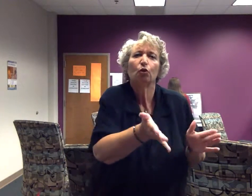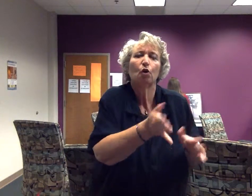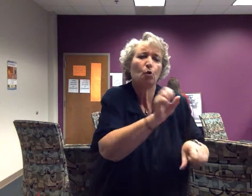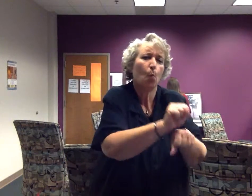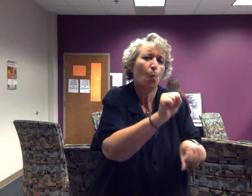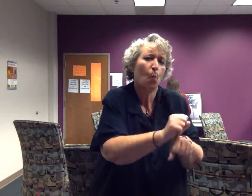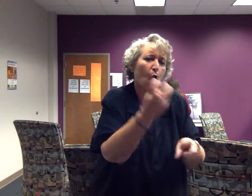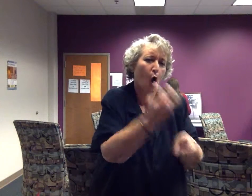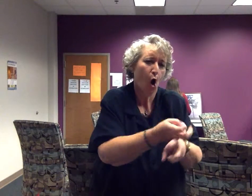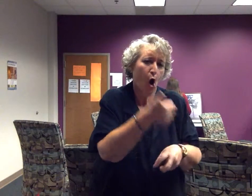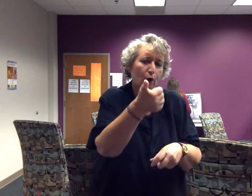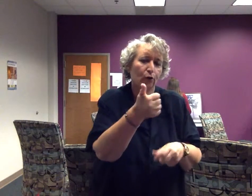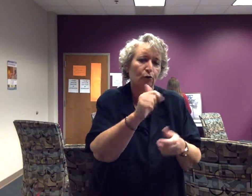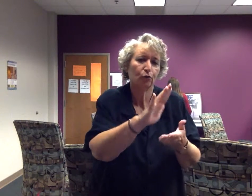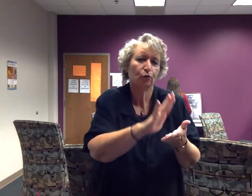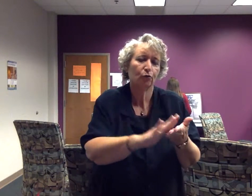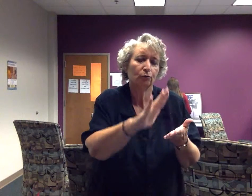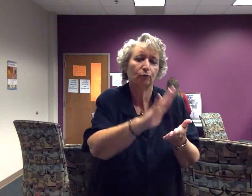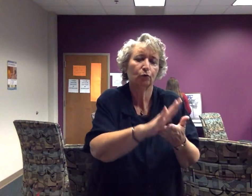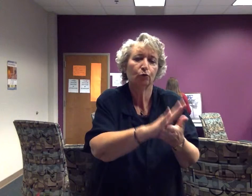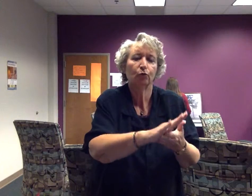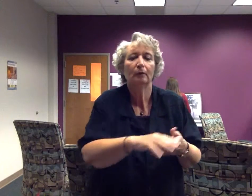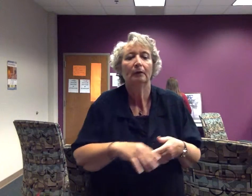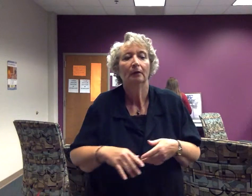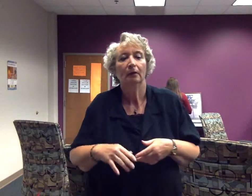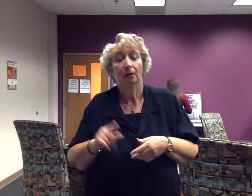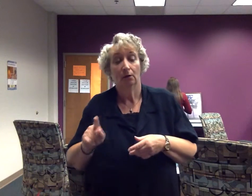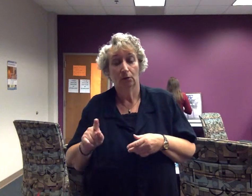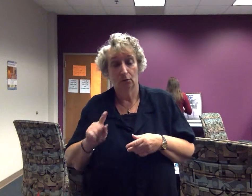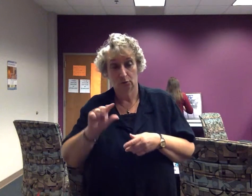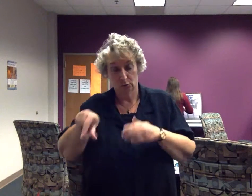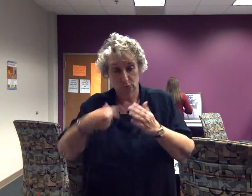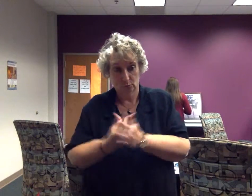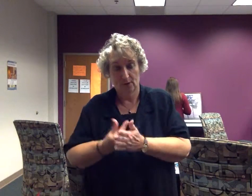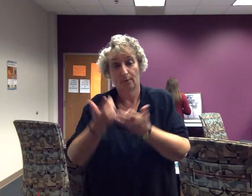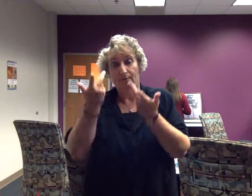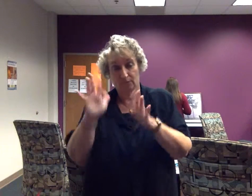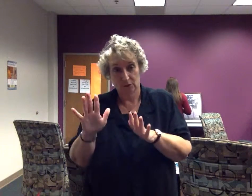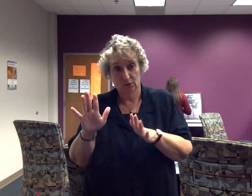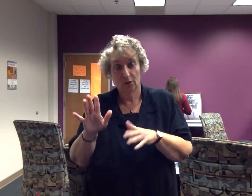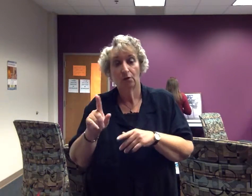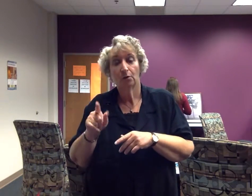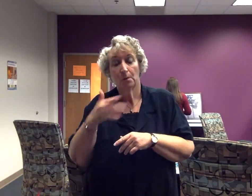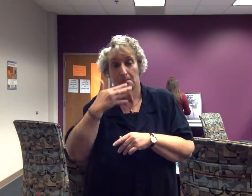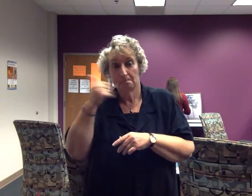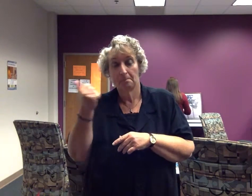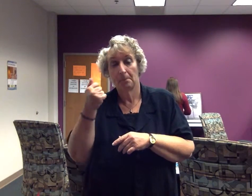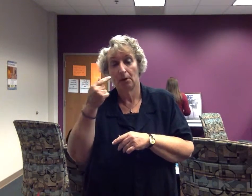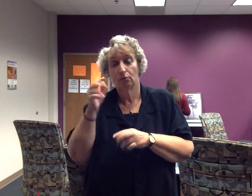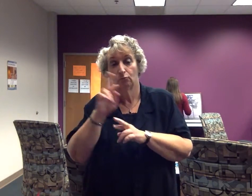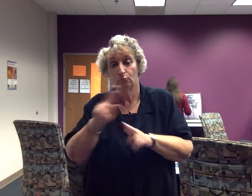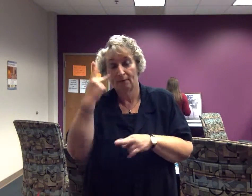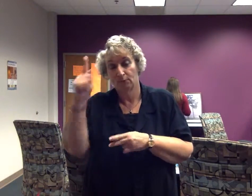And when you graduate from college, you are better prepared for the workforce, right? Yes. Right. Now, you mentioned something about the GPA. Why